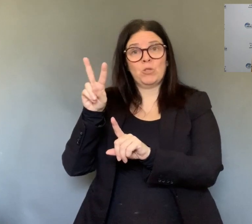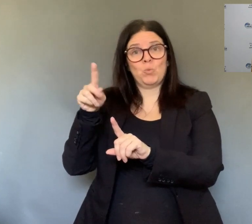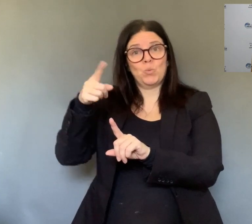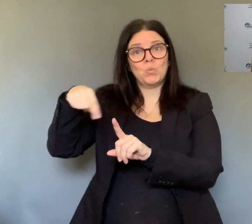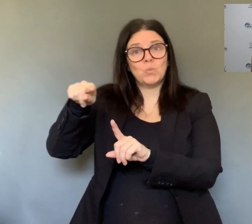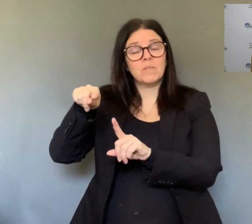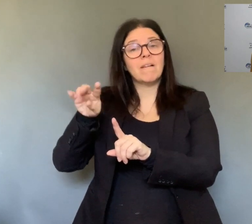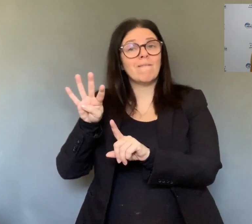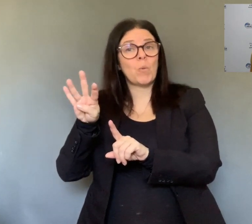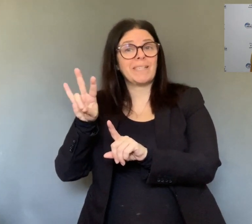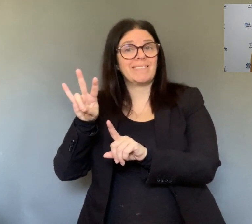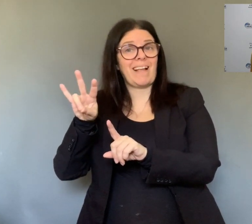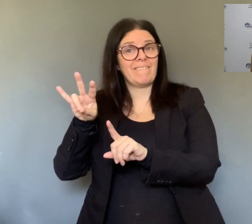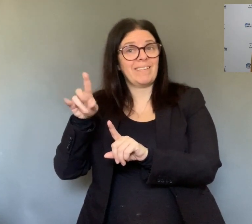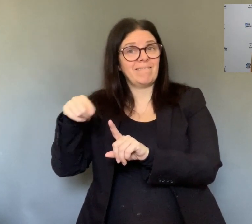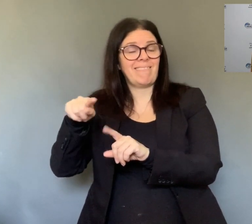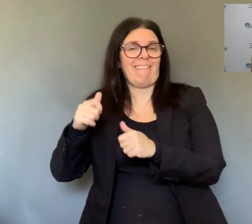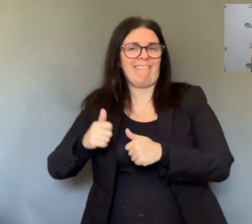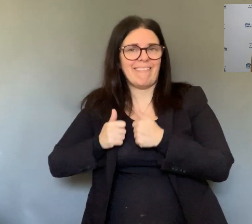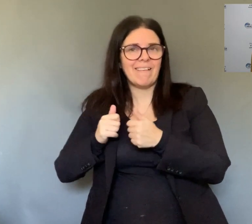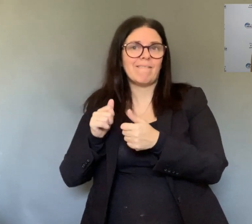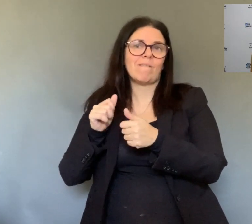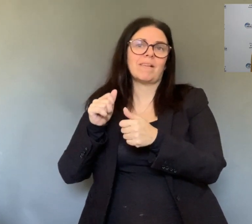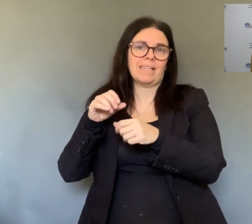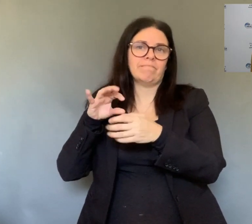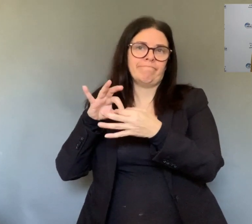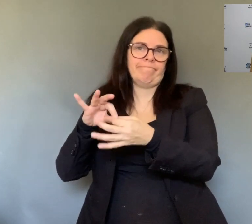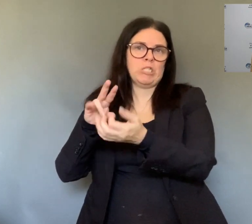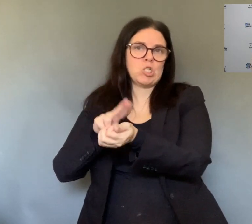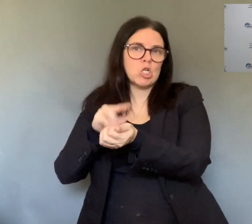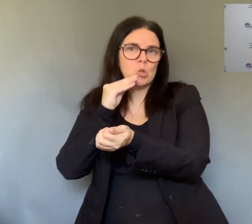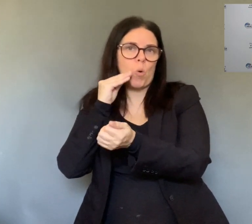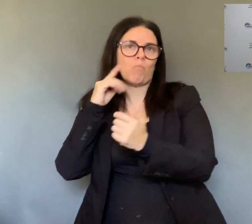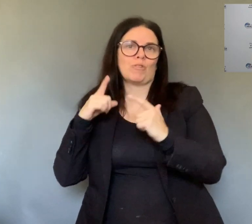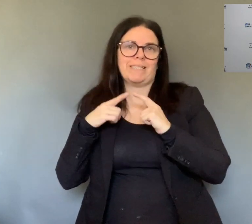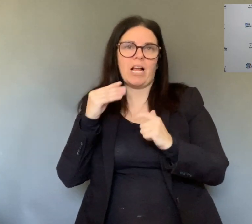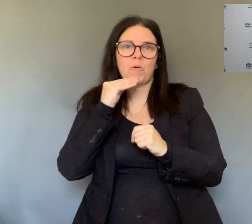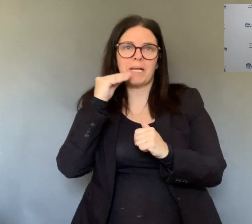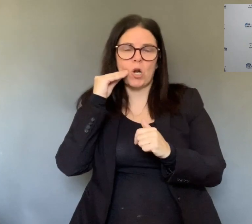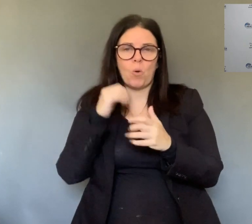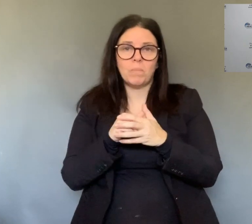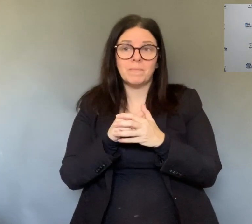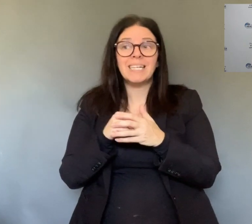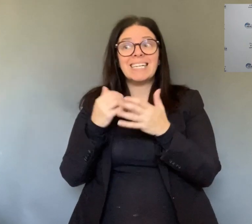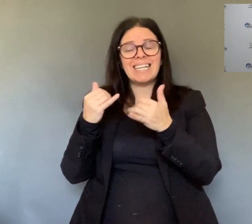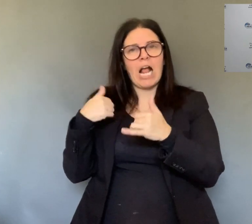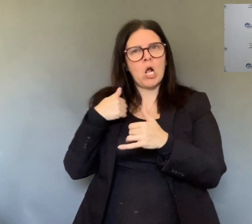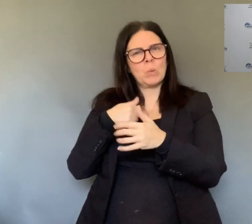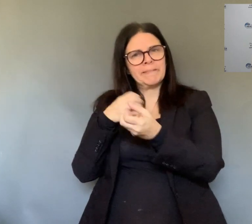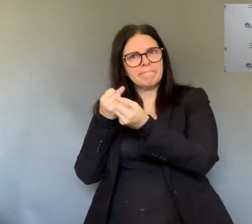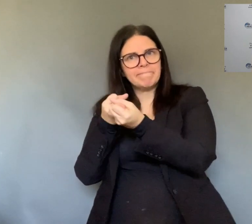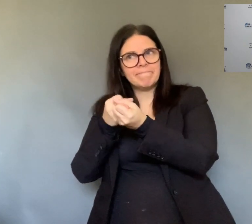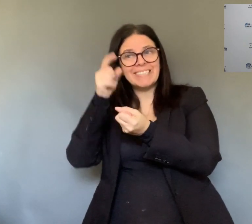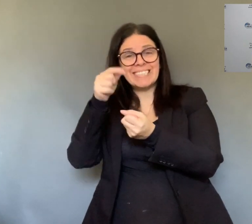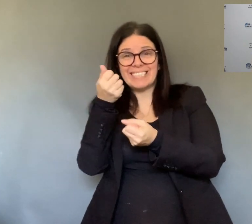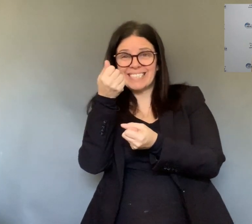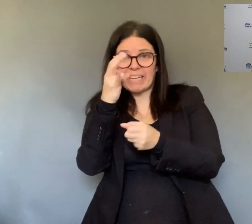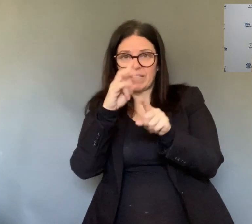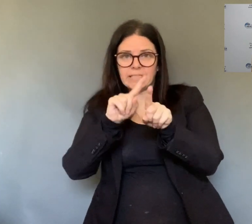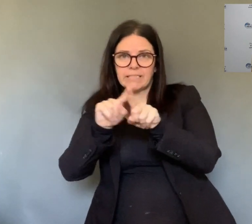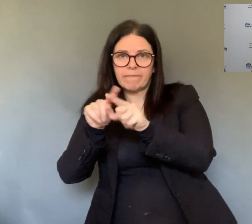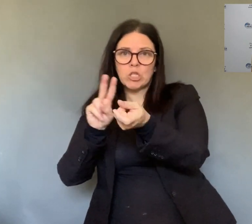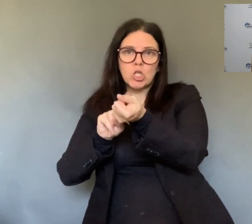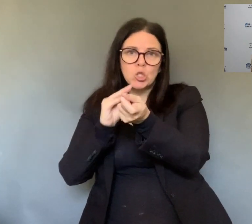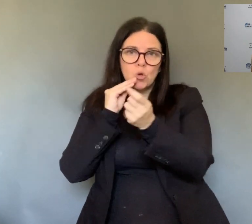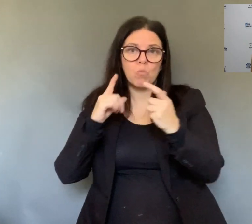COVID-19. Please continue to visit WECHU.org for the most current information and case counts. I will now turn it over to Dr.